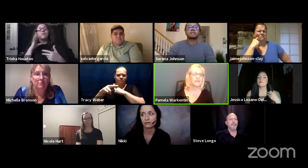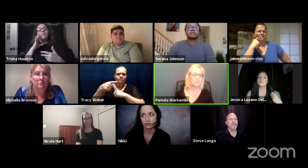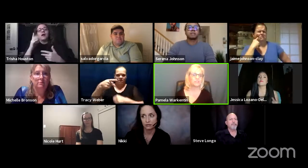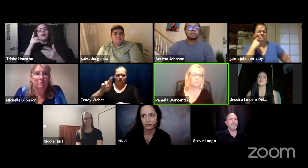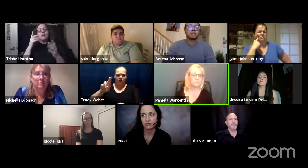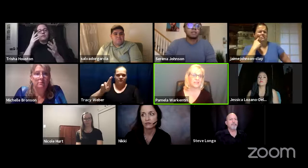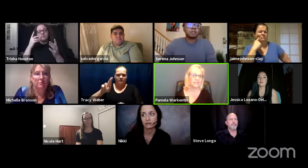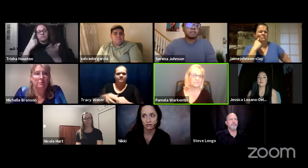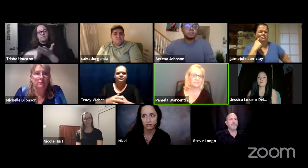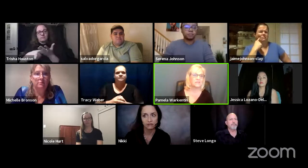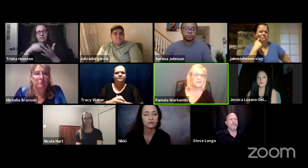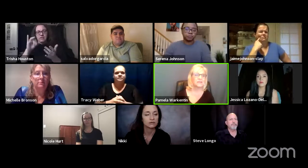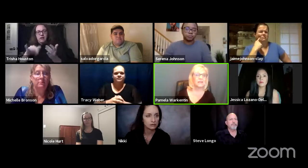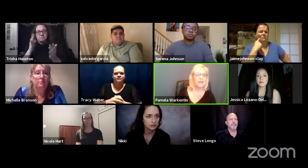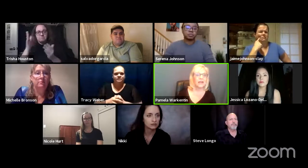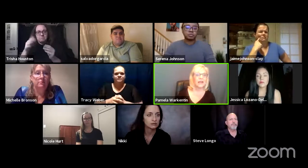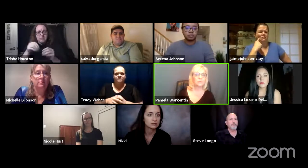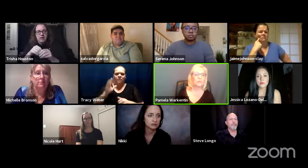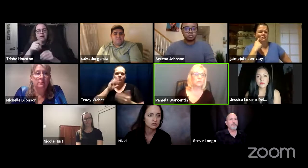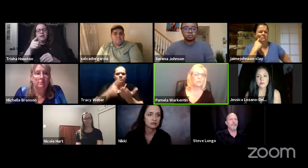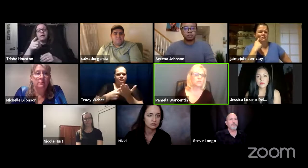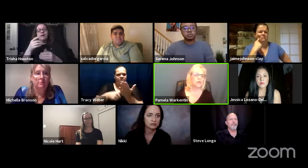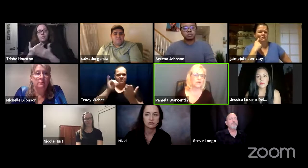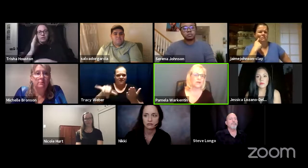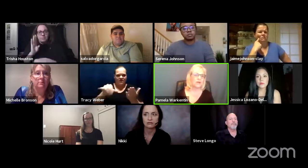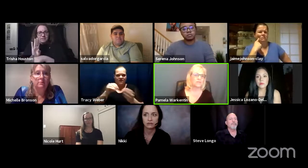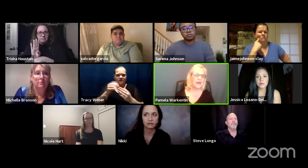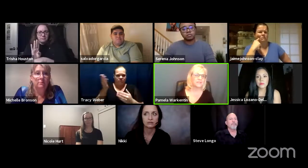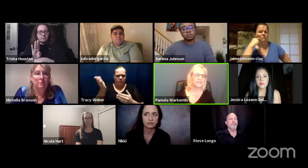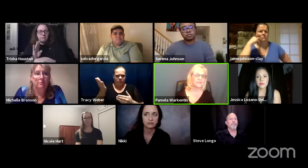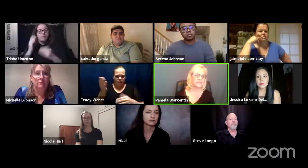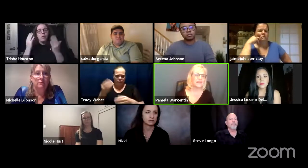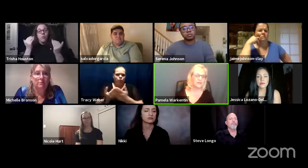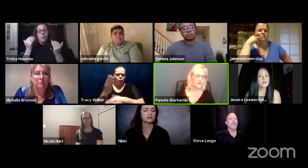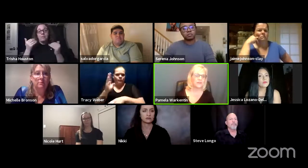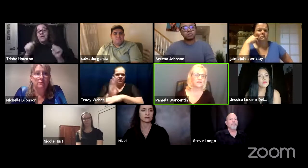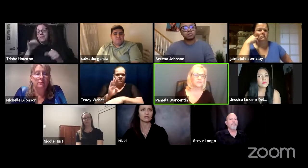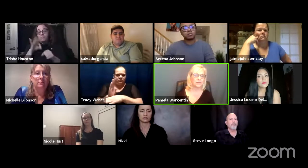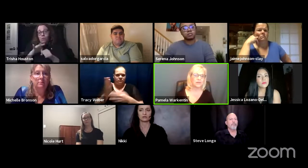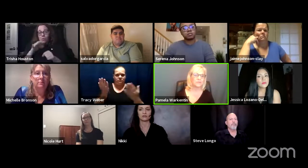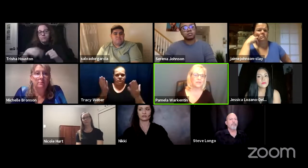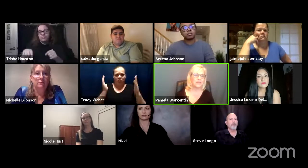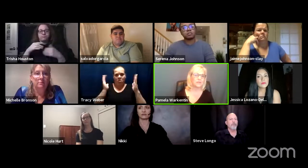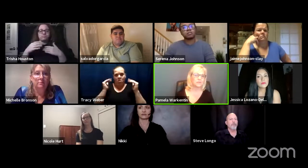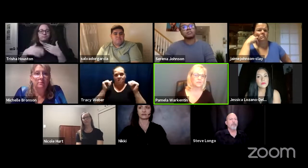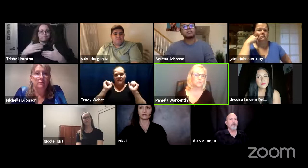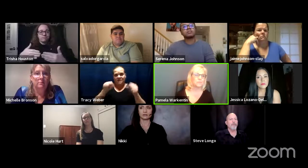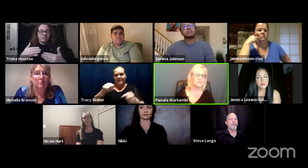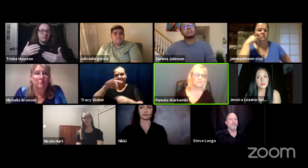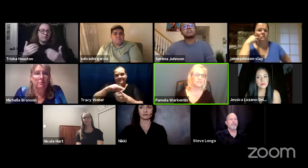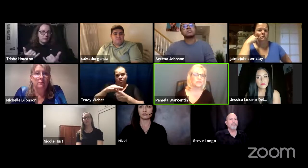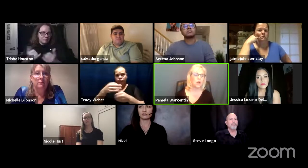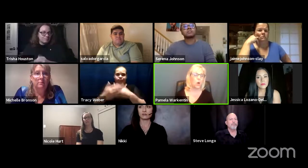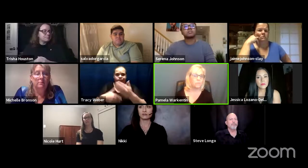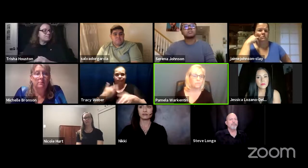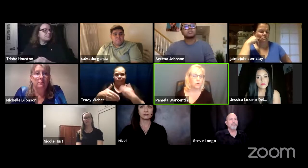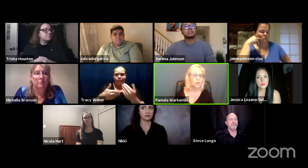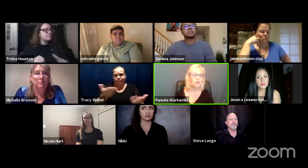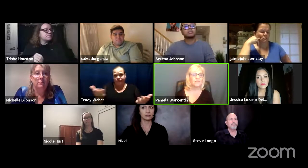relations representative. And we will talk about that a little later during the meeting under new business, and hopeful that